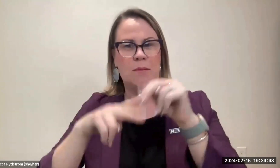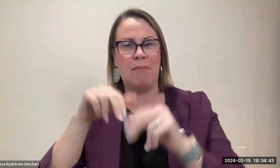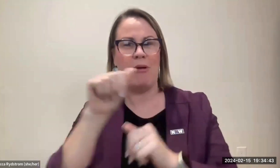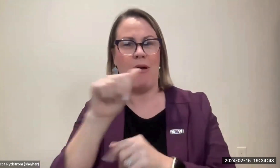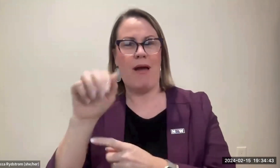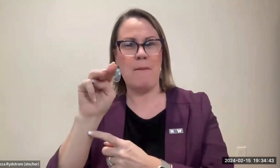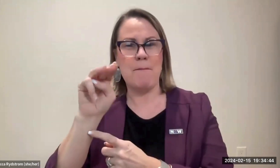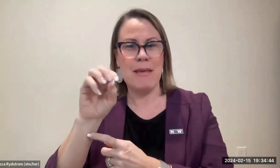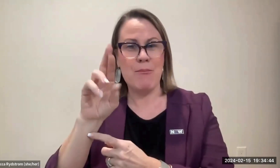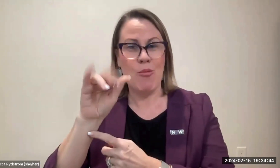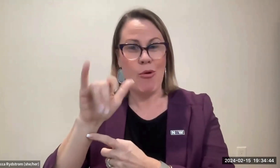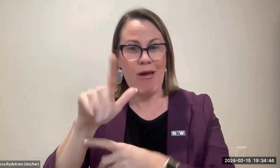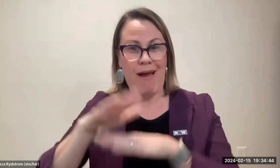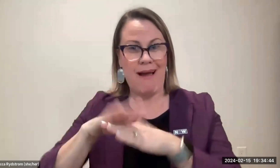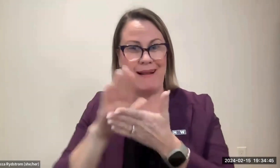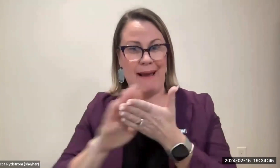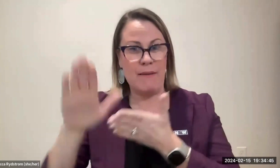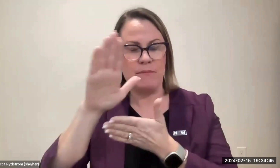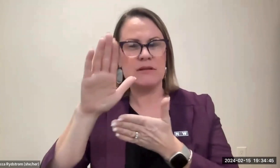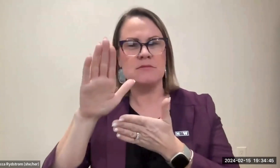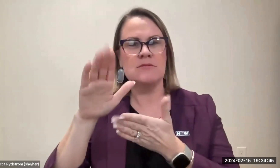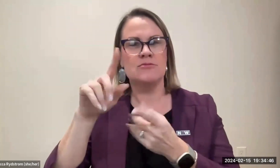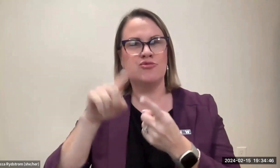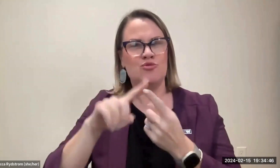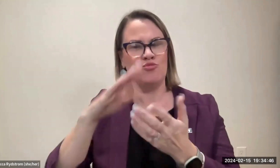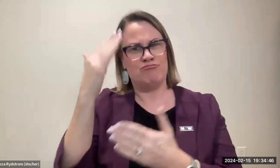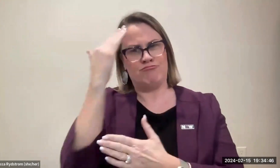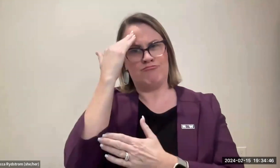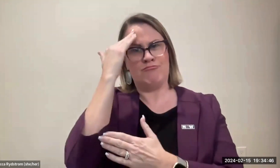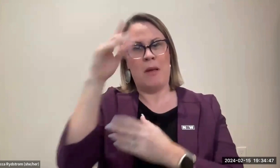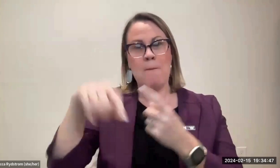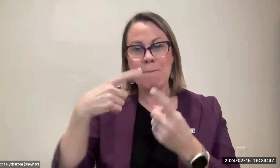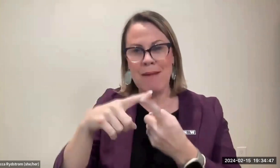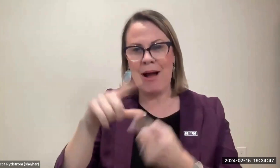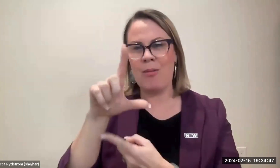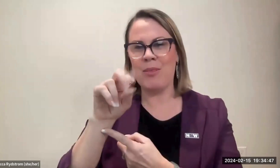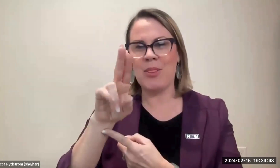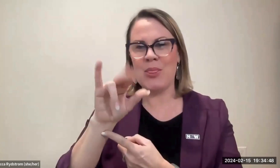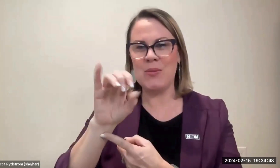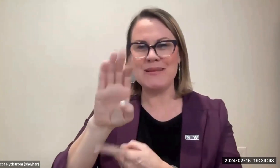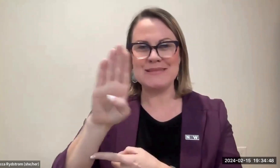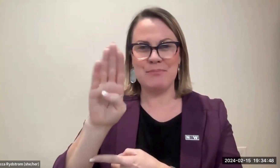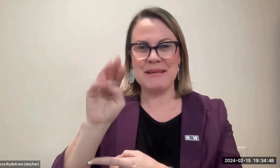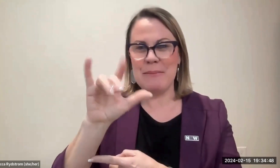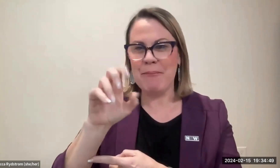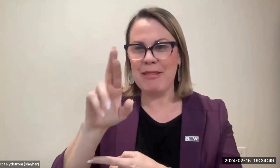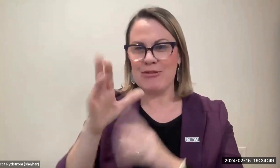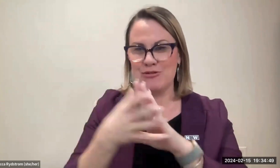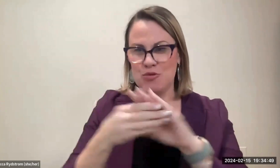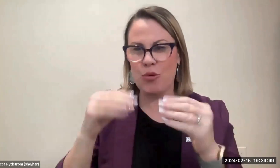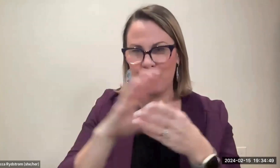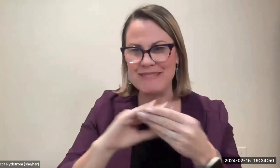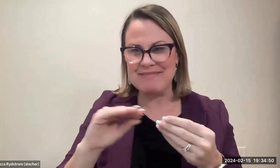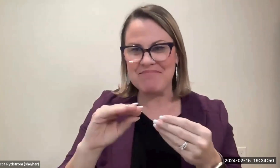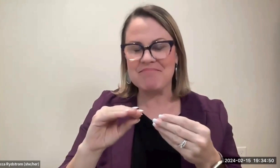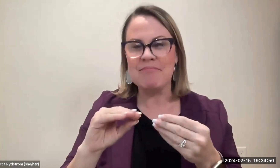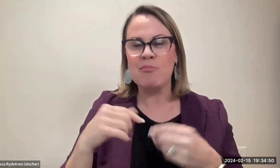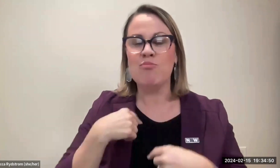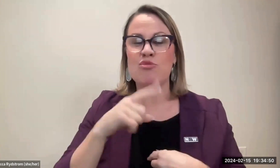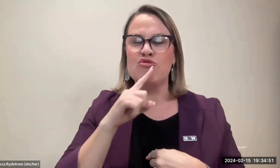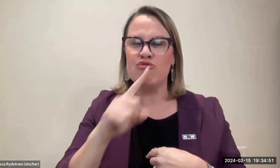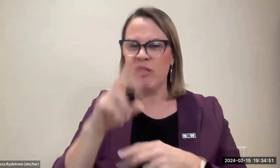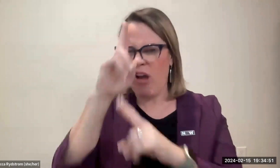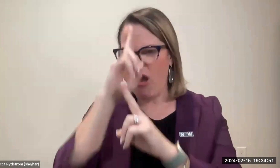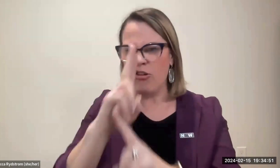and programming, and also to build our memorial on campus to spread awareness of Louise